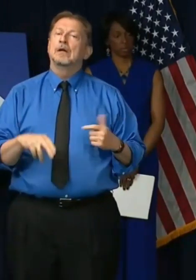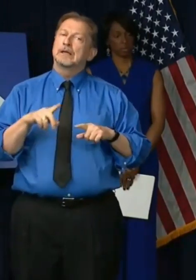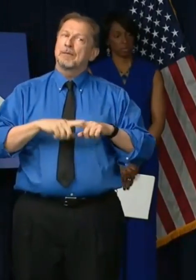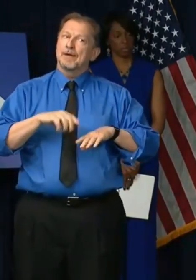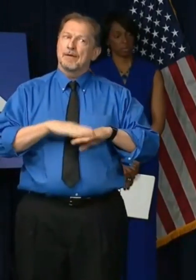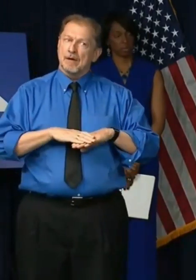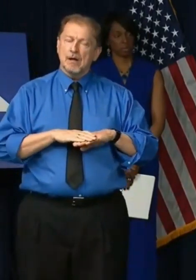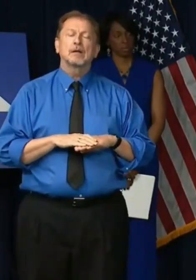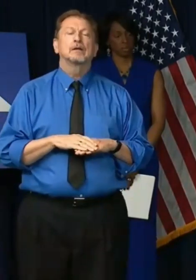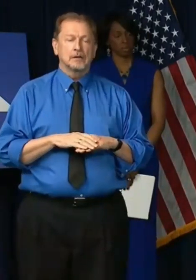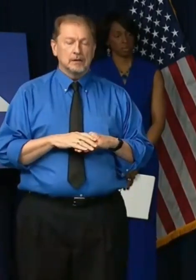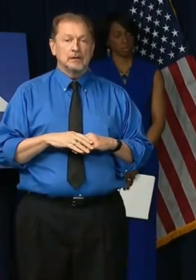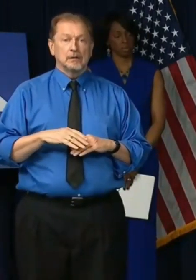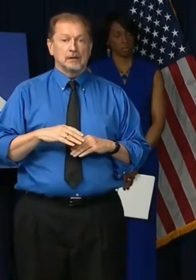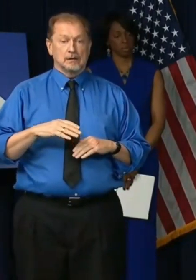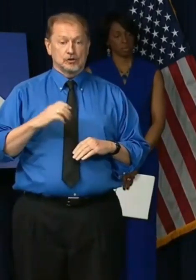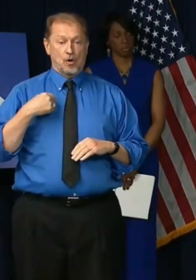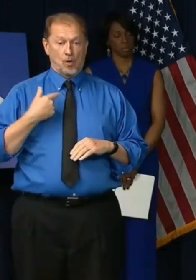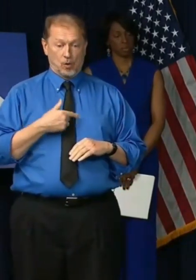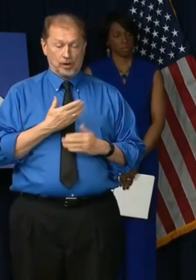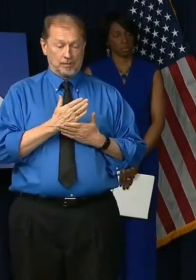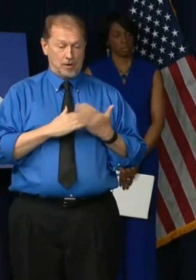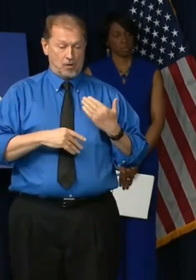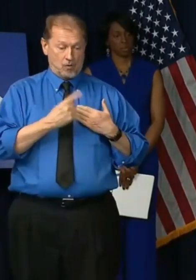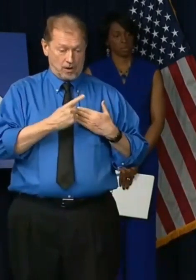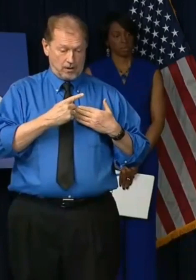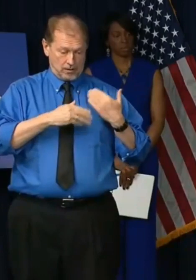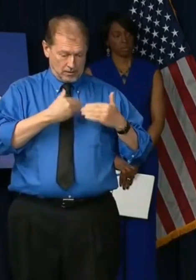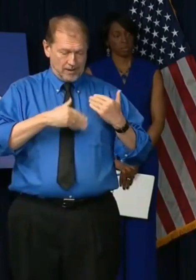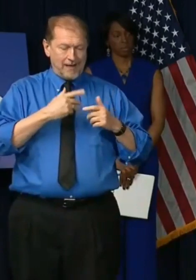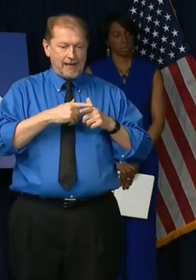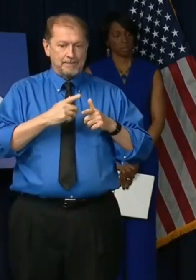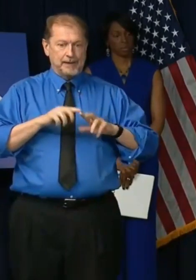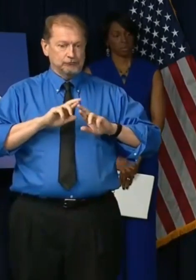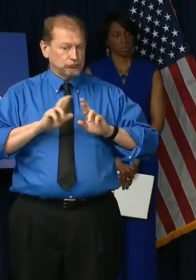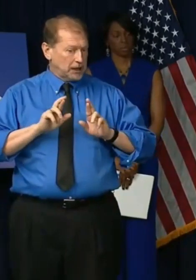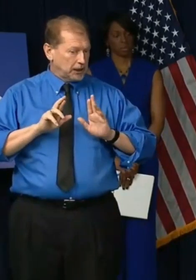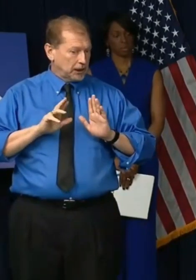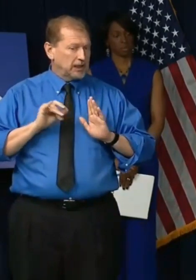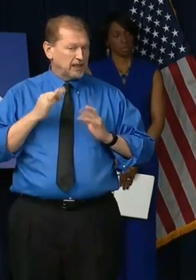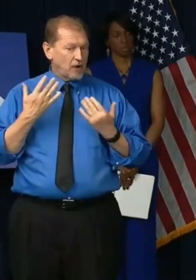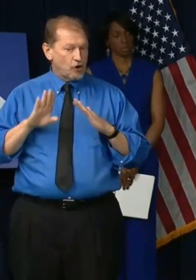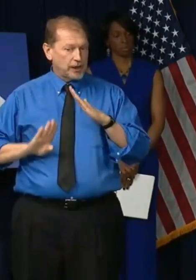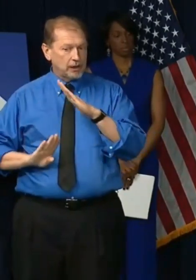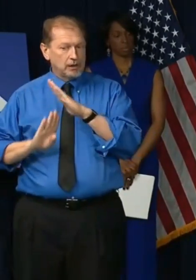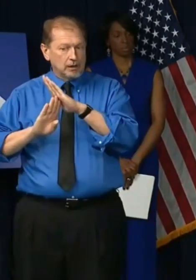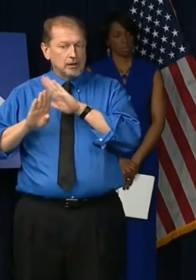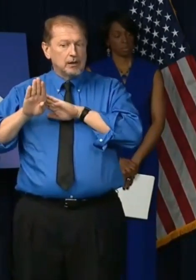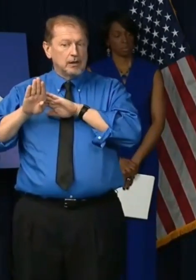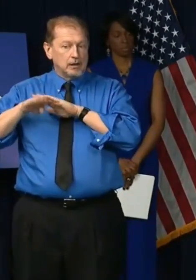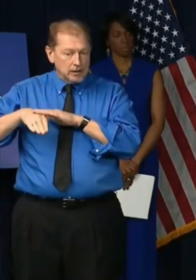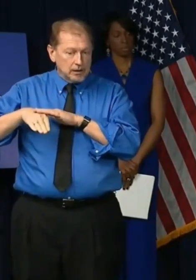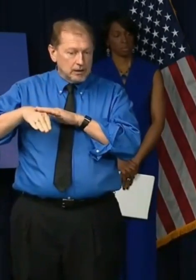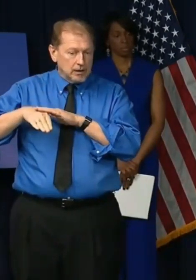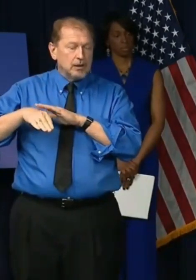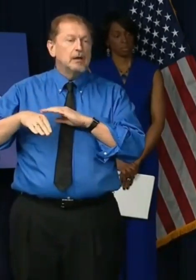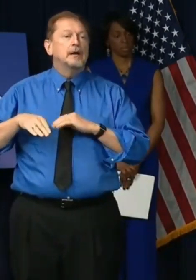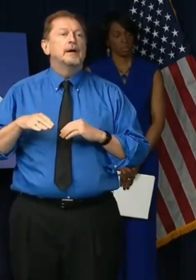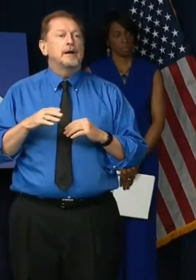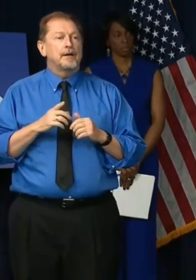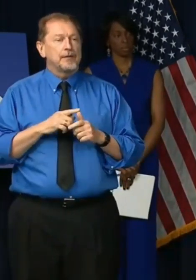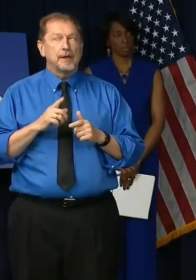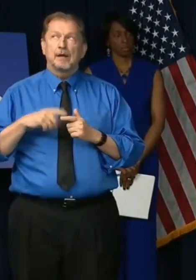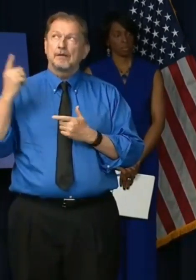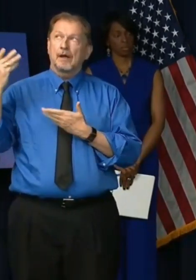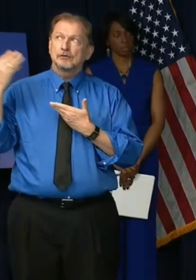And in order to get to the next phase, we really need to see our peak and begin to move downward for, I think the